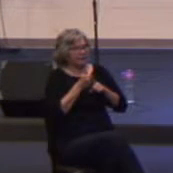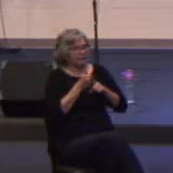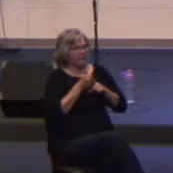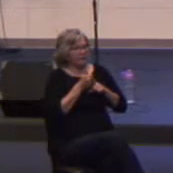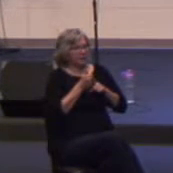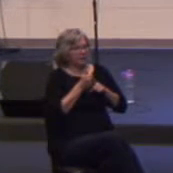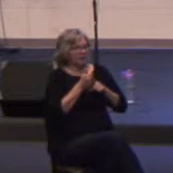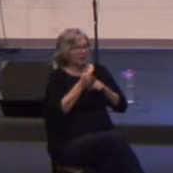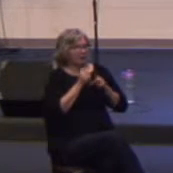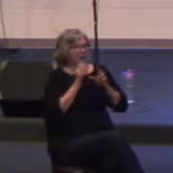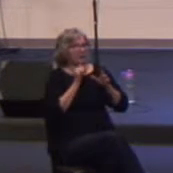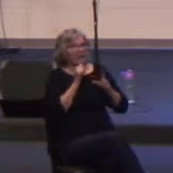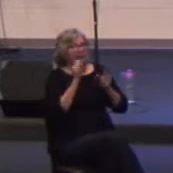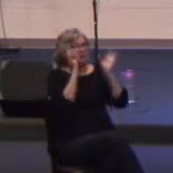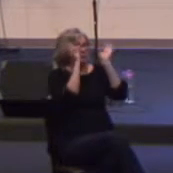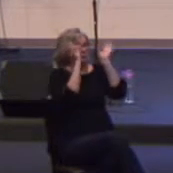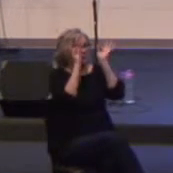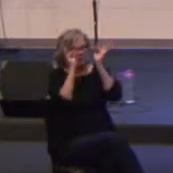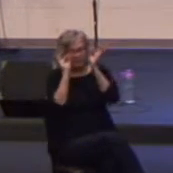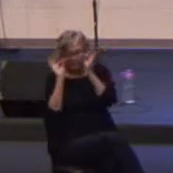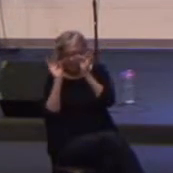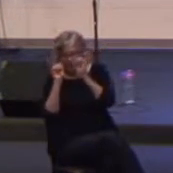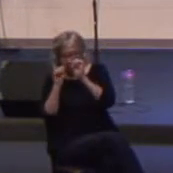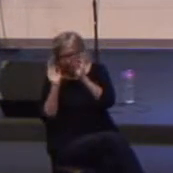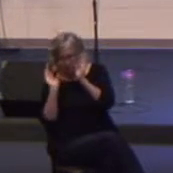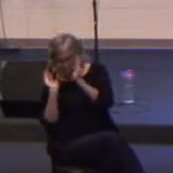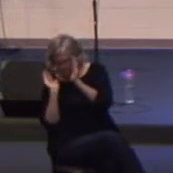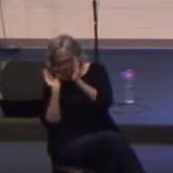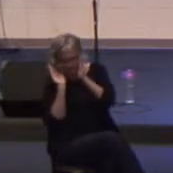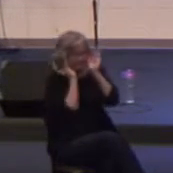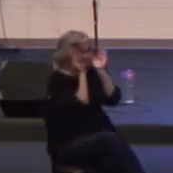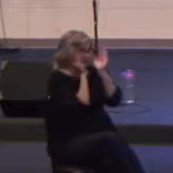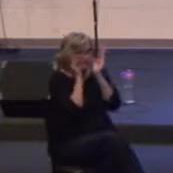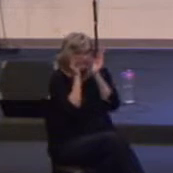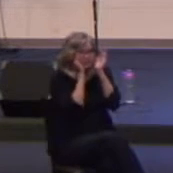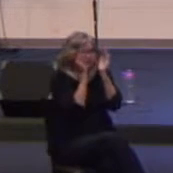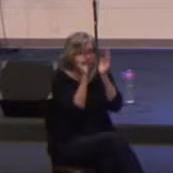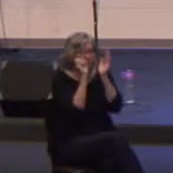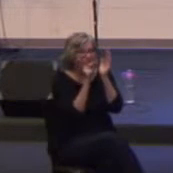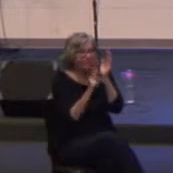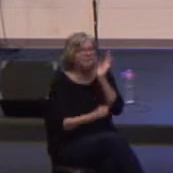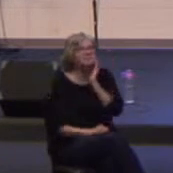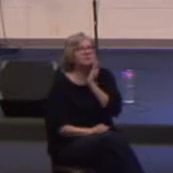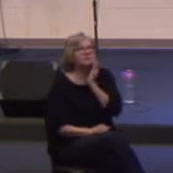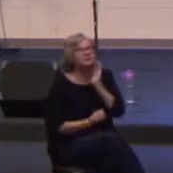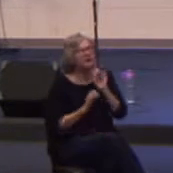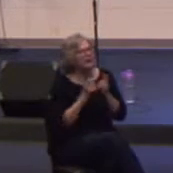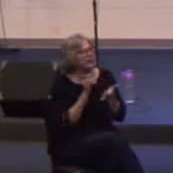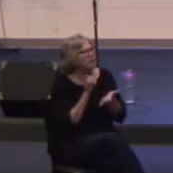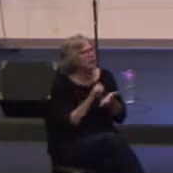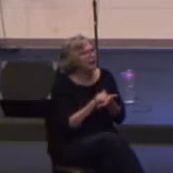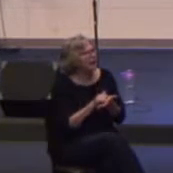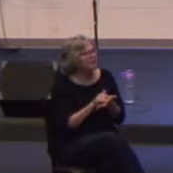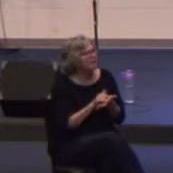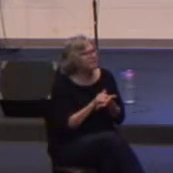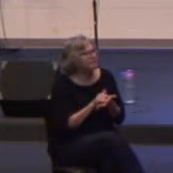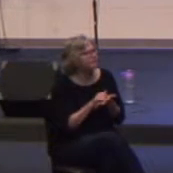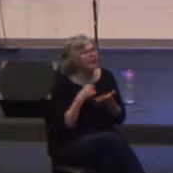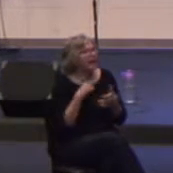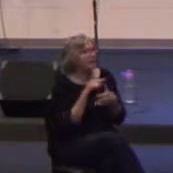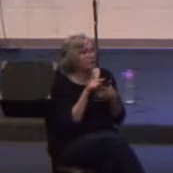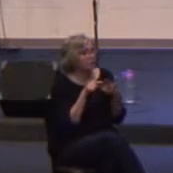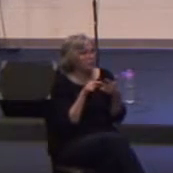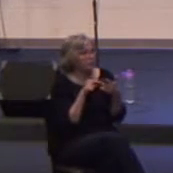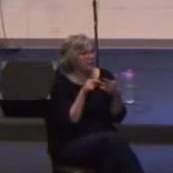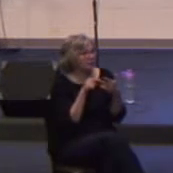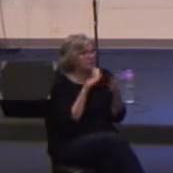again and again and turn back towards the one true God. And how do we do that? We can do it in a lot of ways, but here's 3